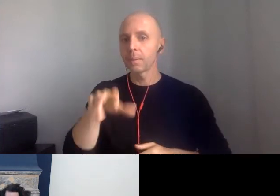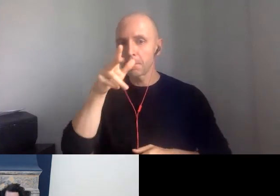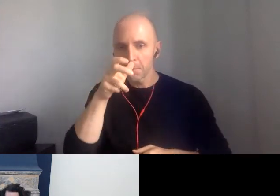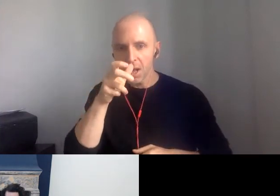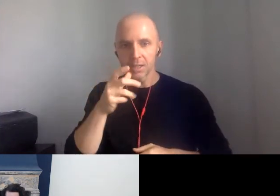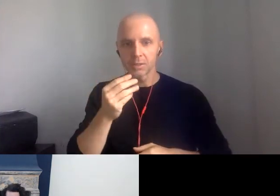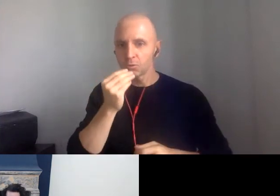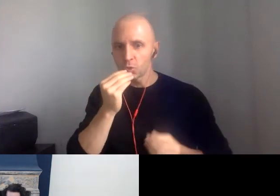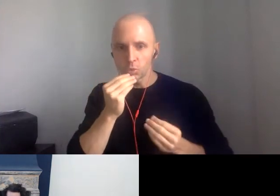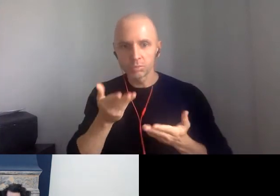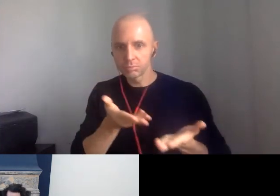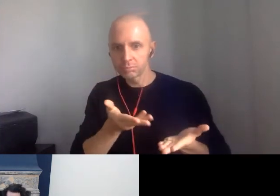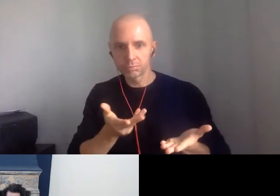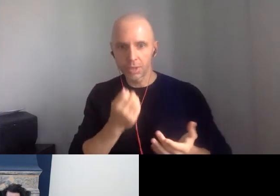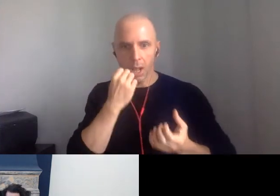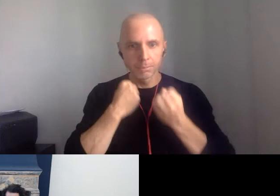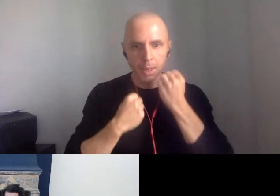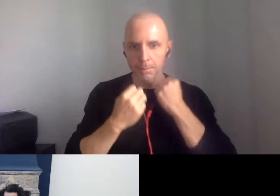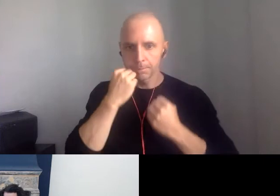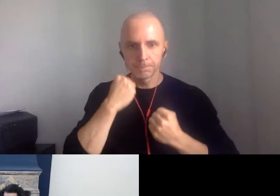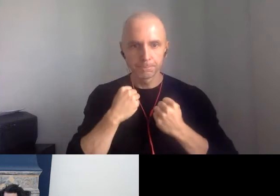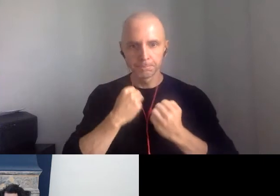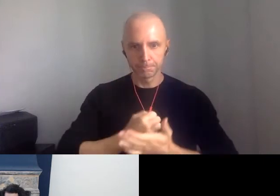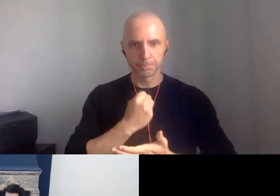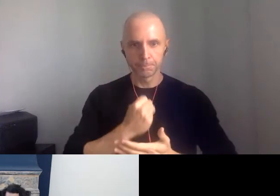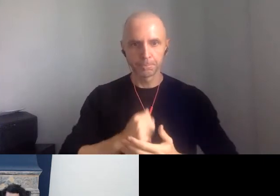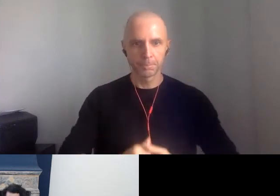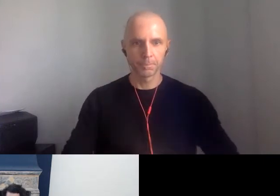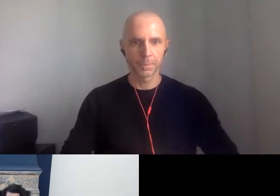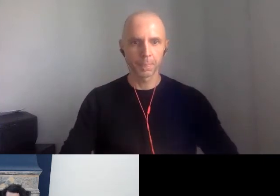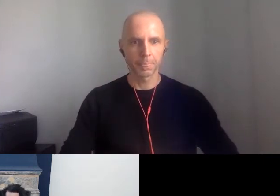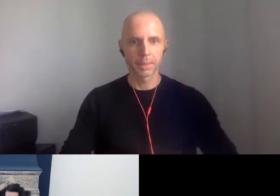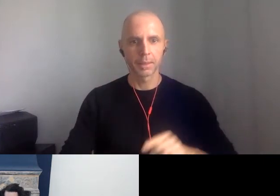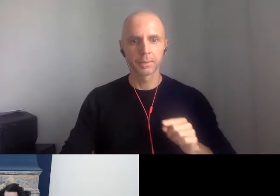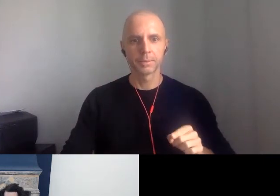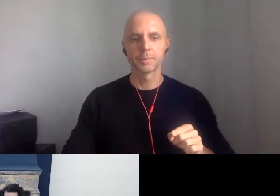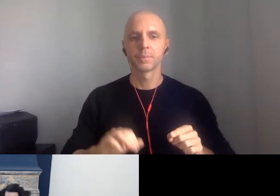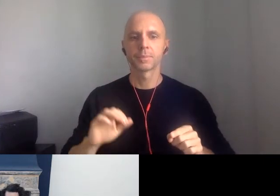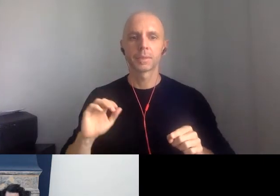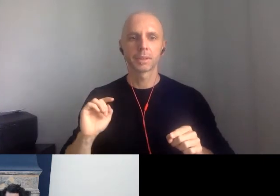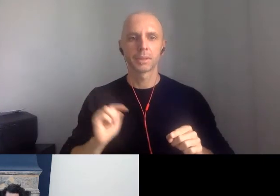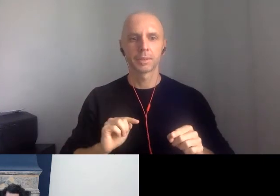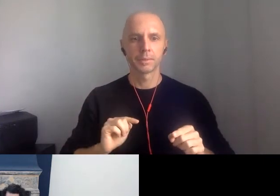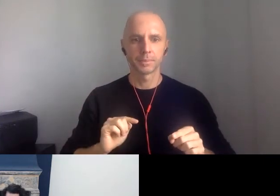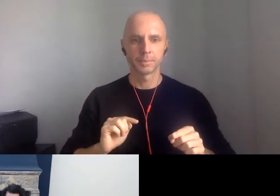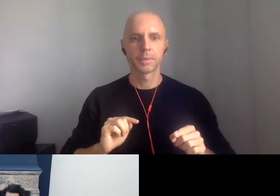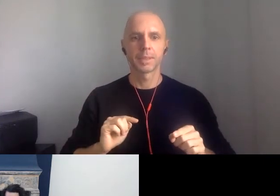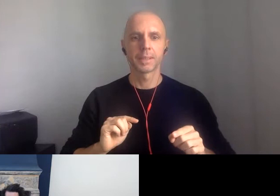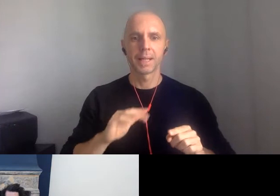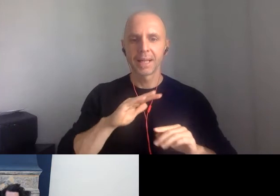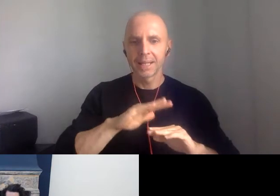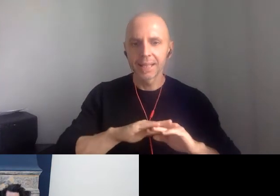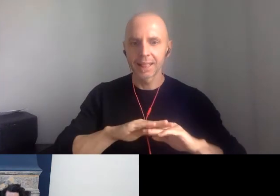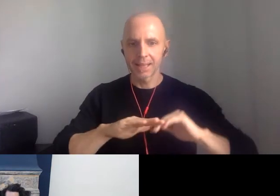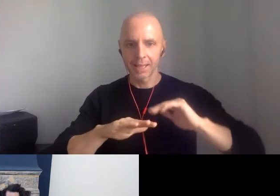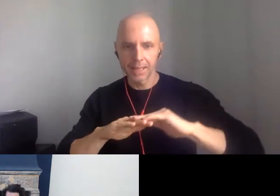Establishing a layered succession planting system. A layered succession planting system is one which borrows from nature and